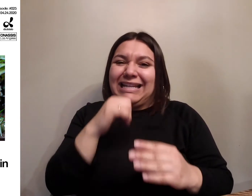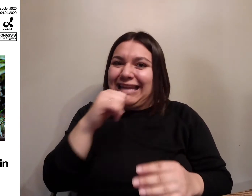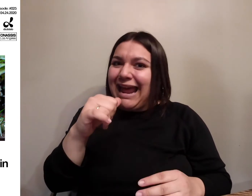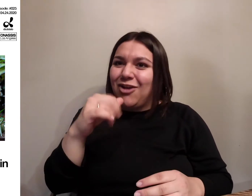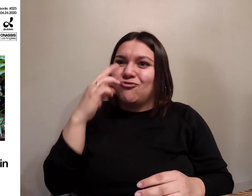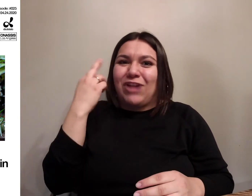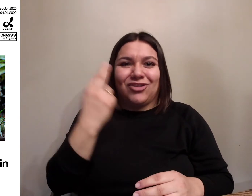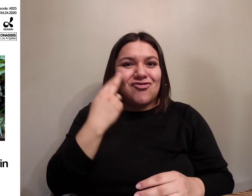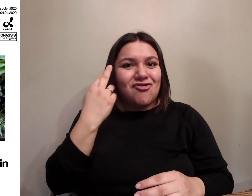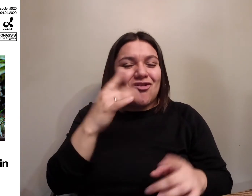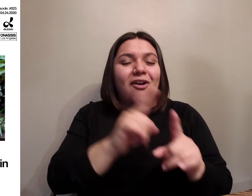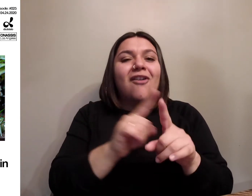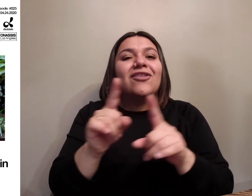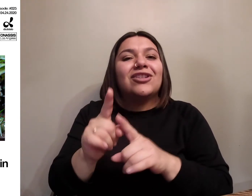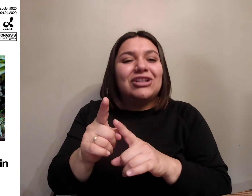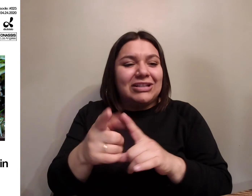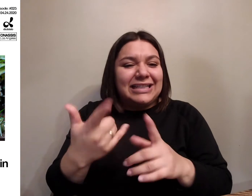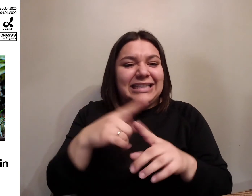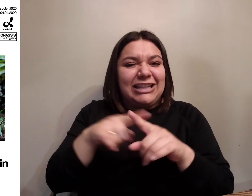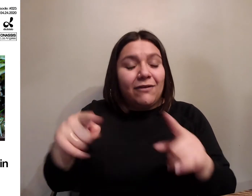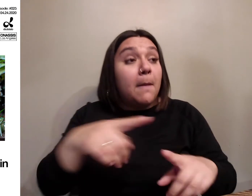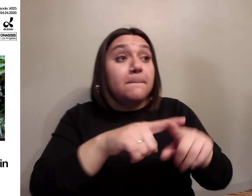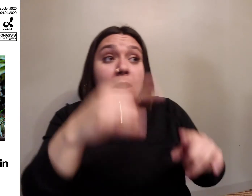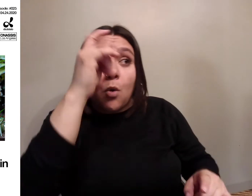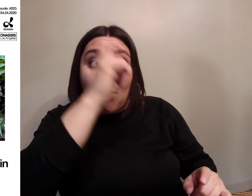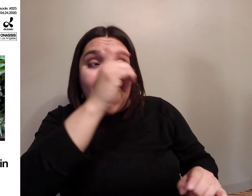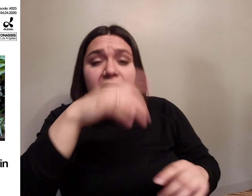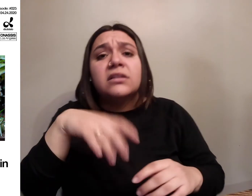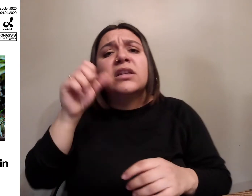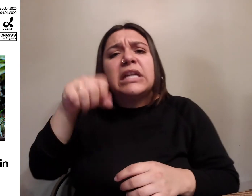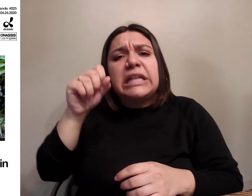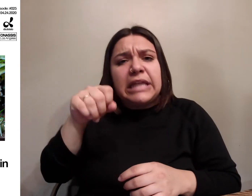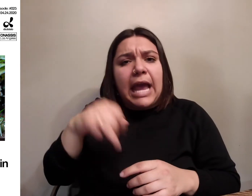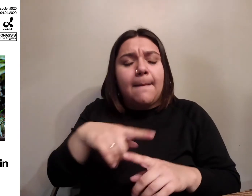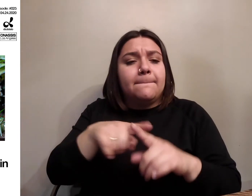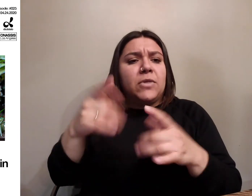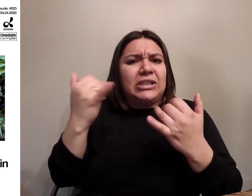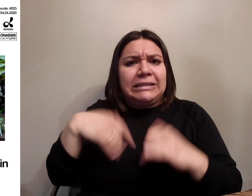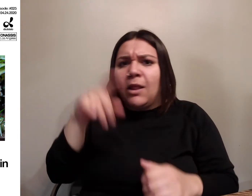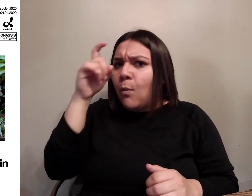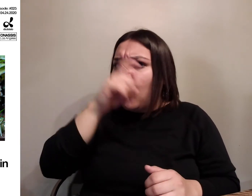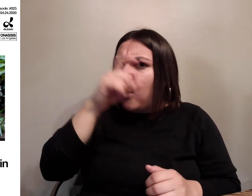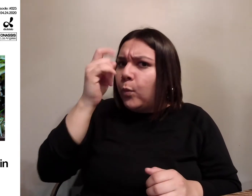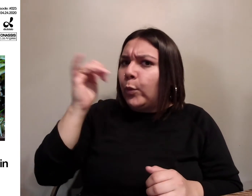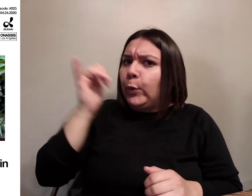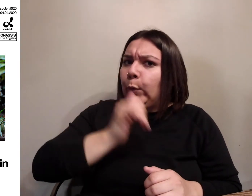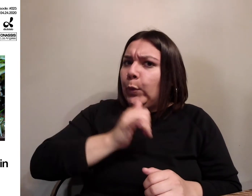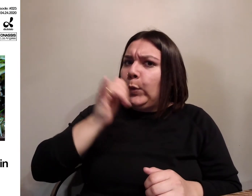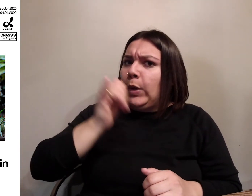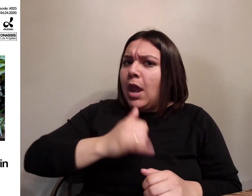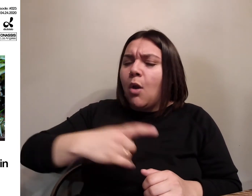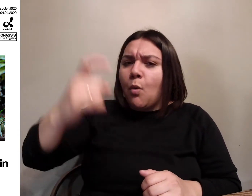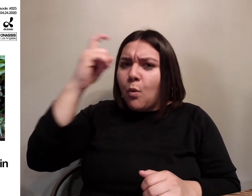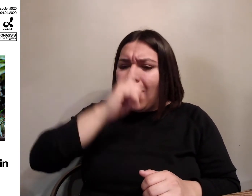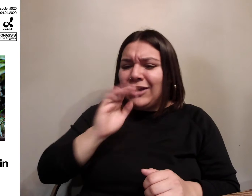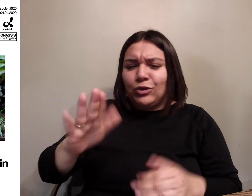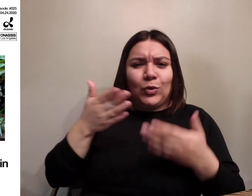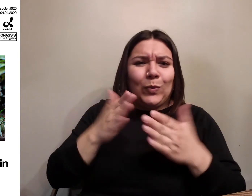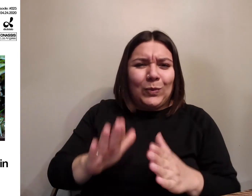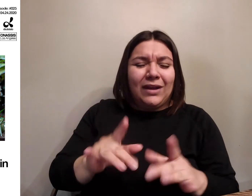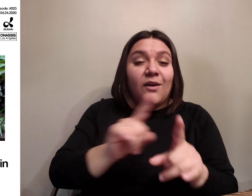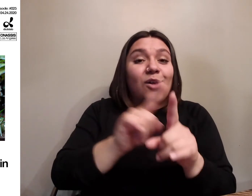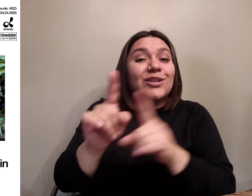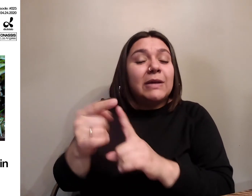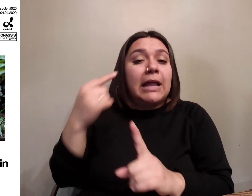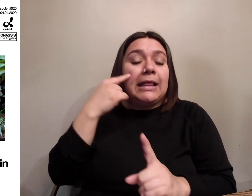family, if I may put it this way, the fact that I was raised by two very different women, who supported each other. So who believed, that's